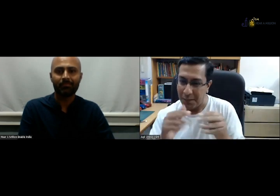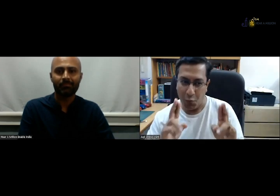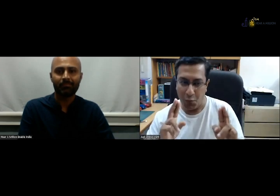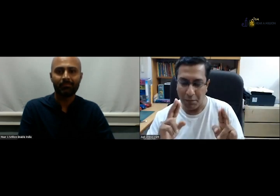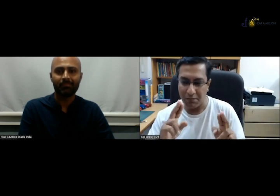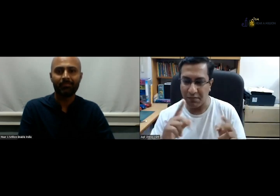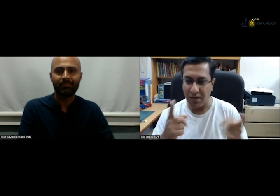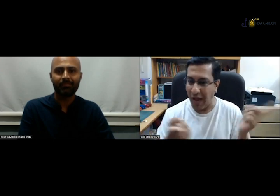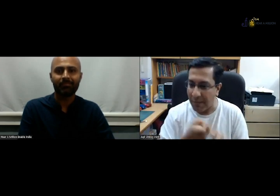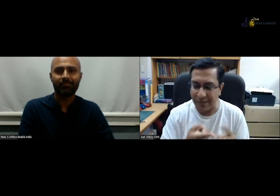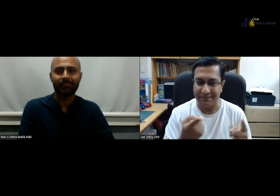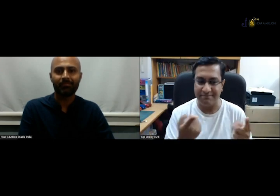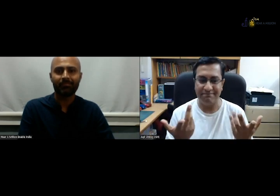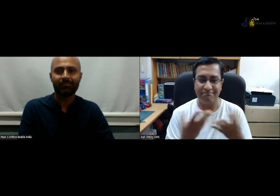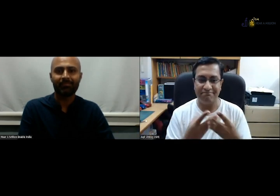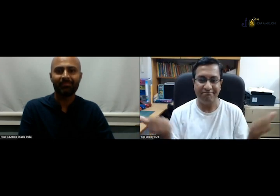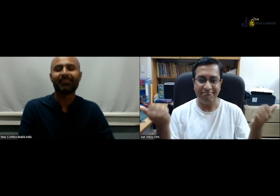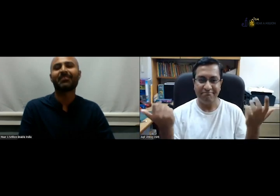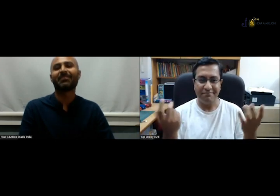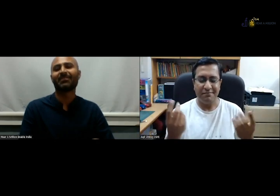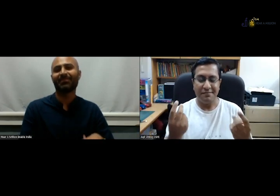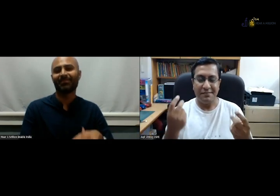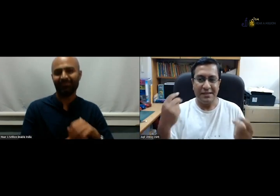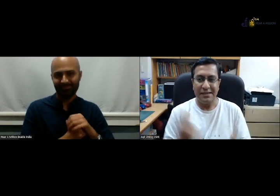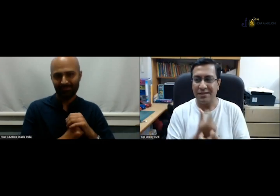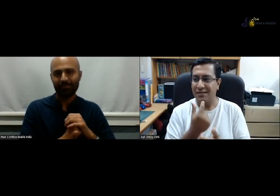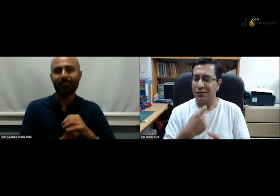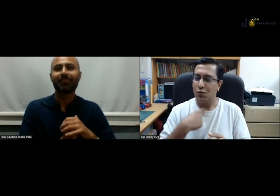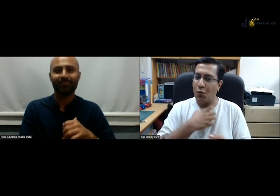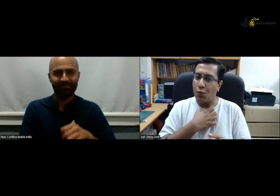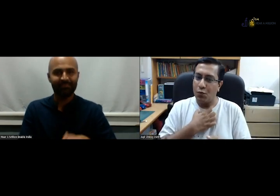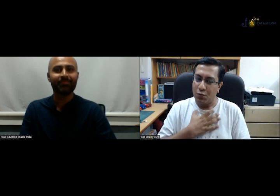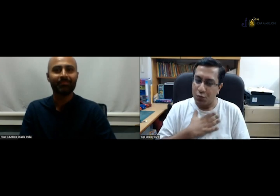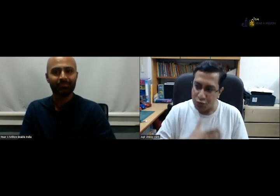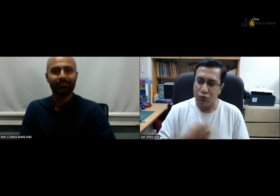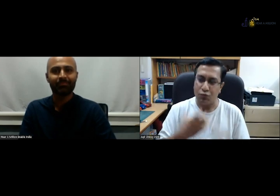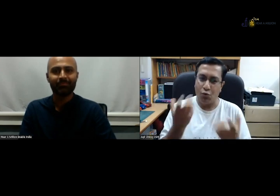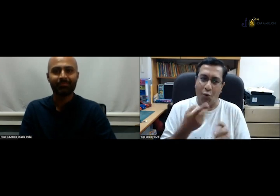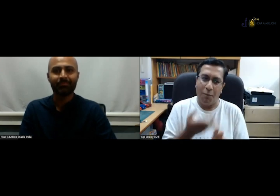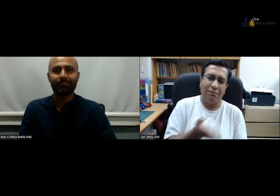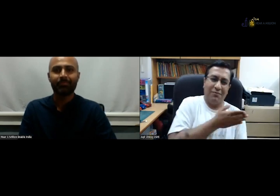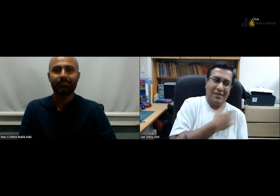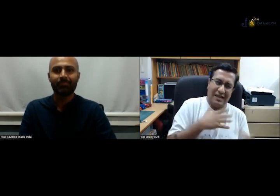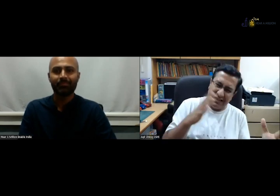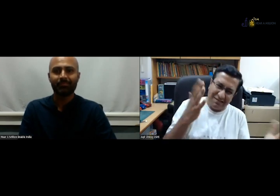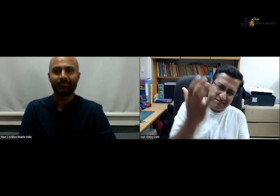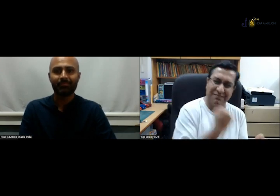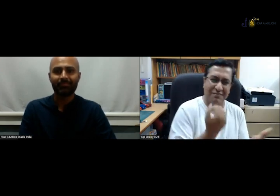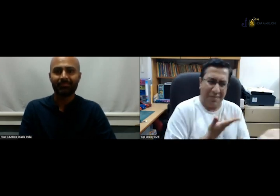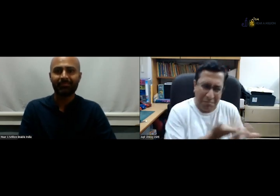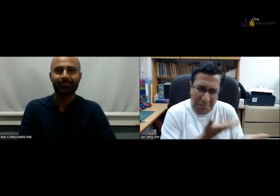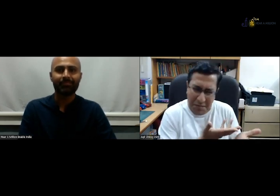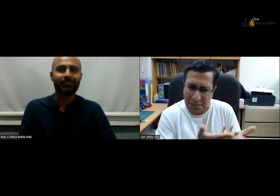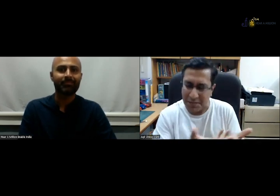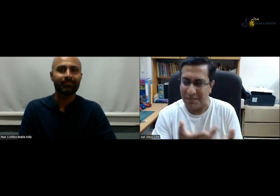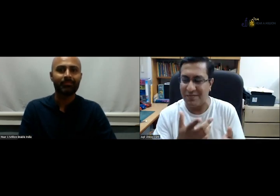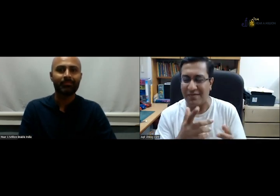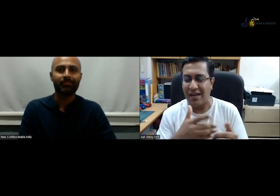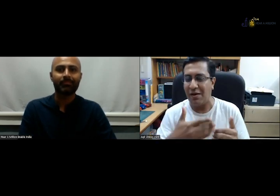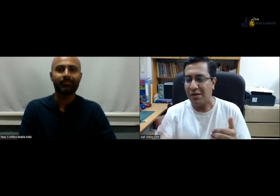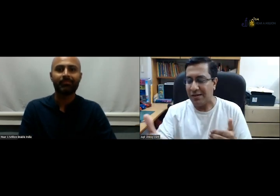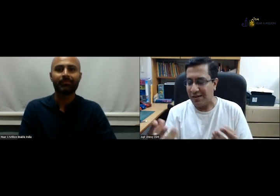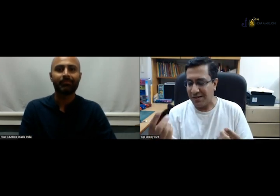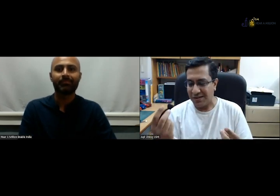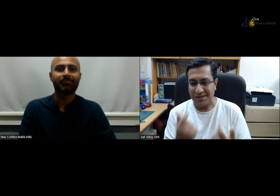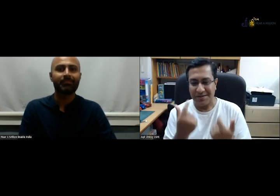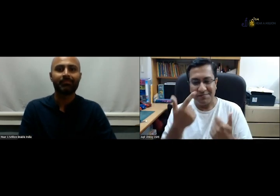lives. So yes, we were hoping that we will meet in future someday and discuss about these things. But yes, we miss it.